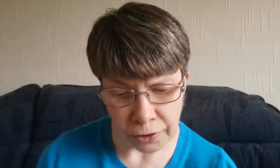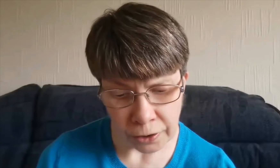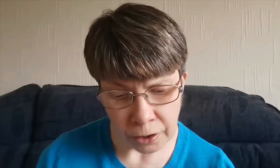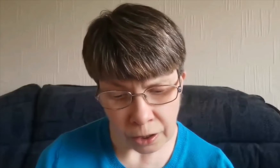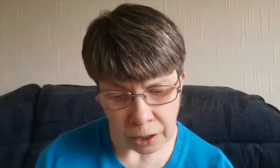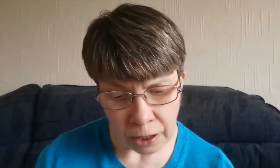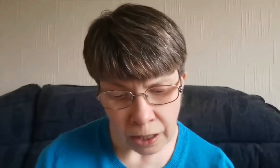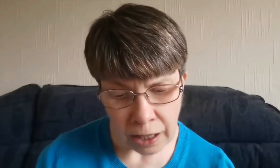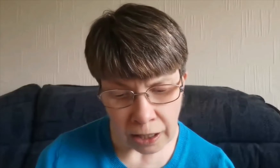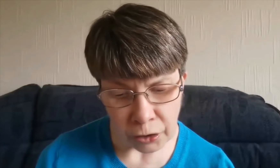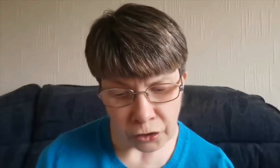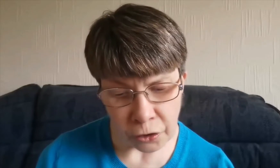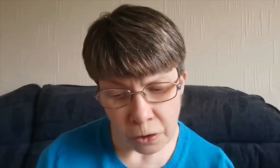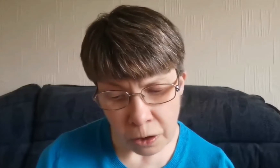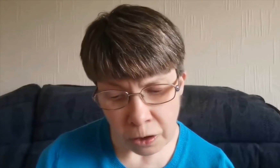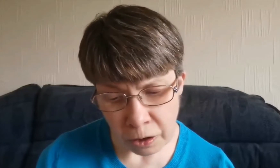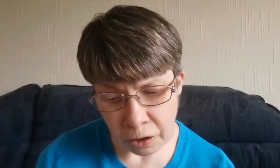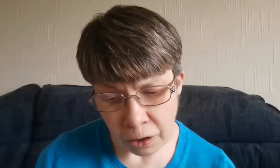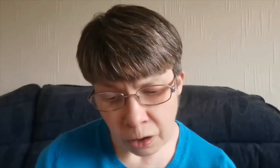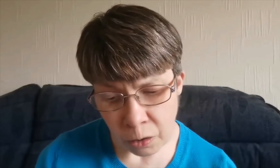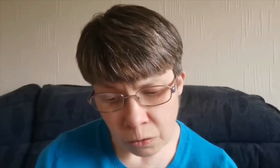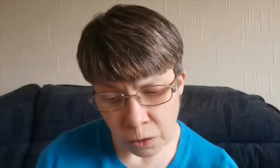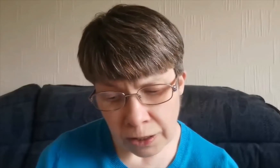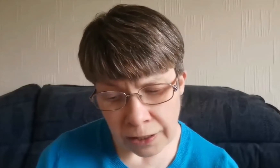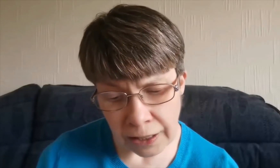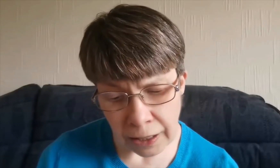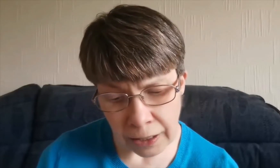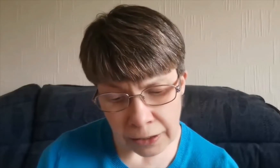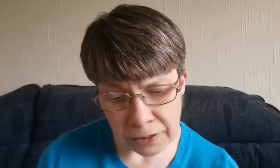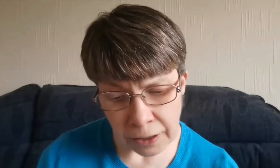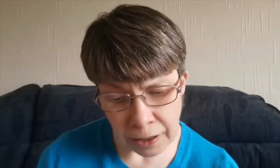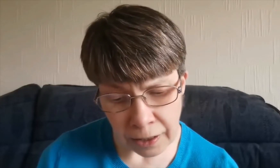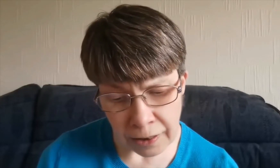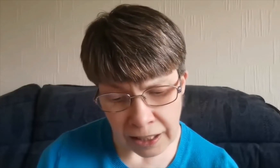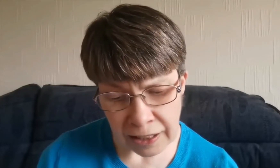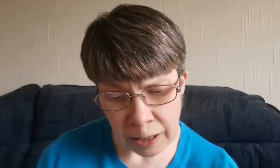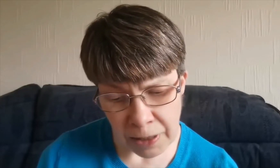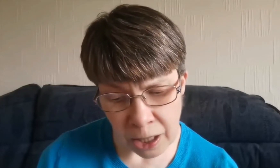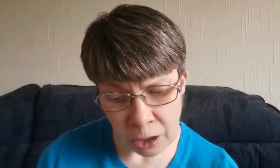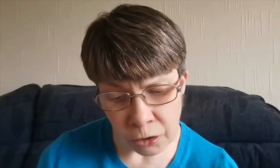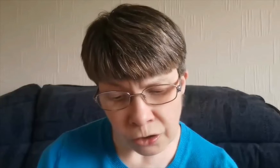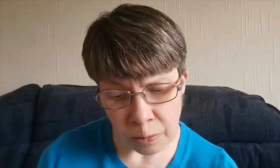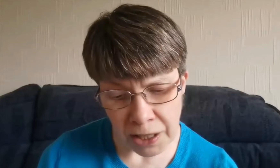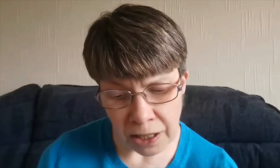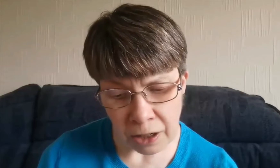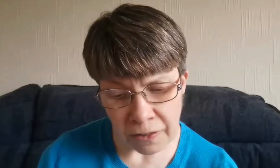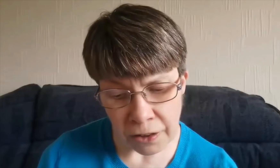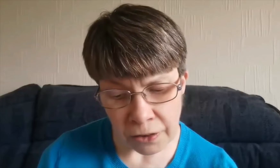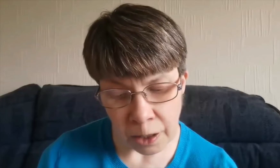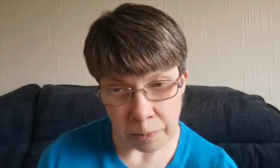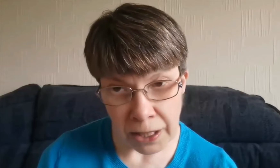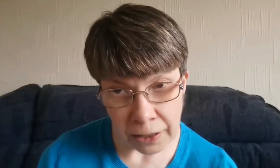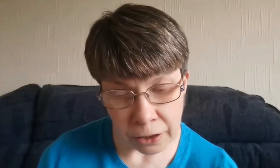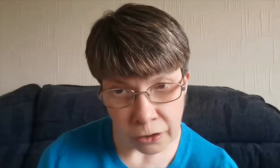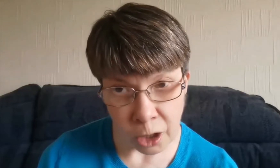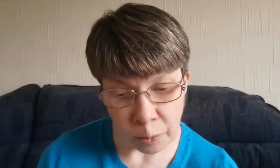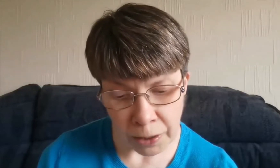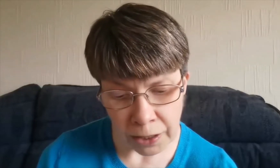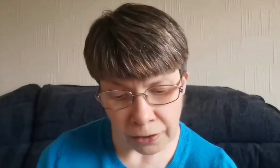justice, and so rule in their hearts that they may also be lovers and makers of